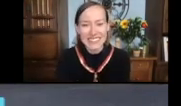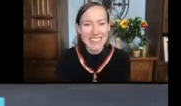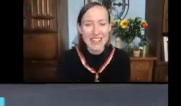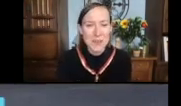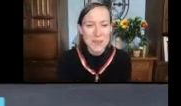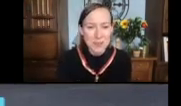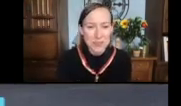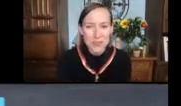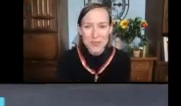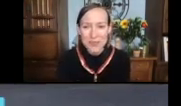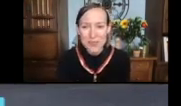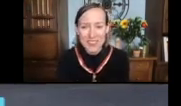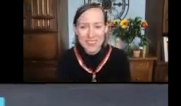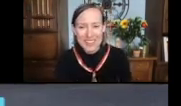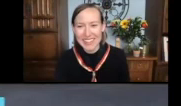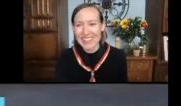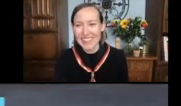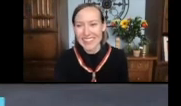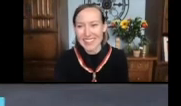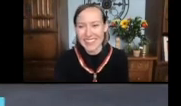Yes, it does. Thank you, Simone.